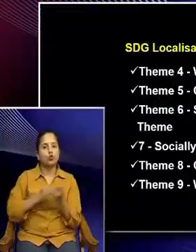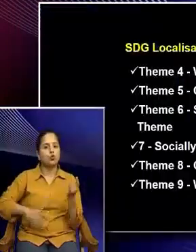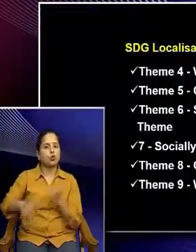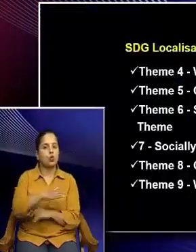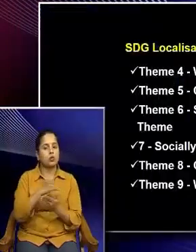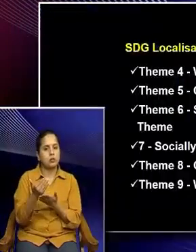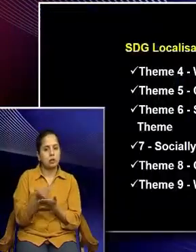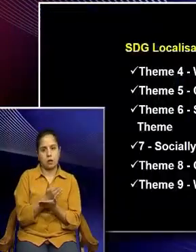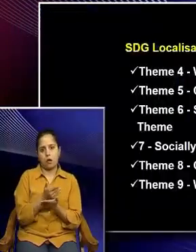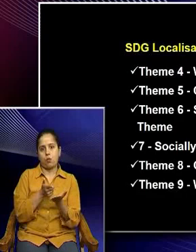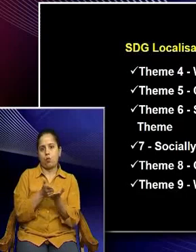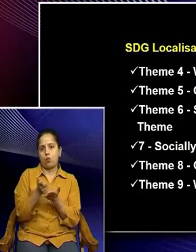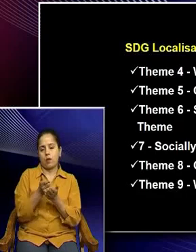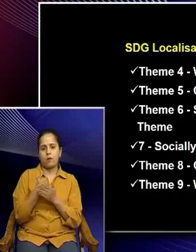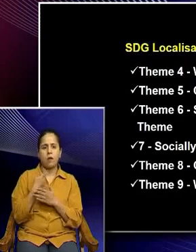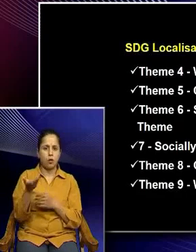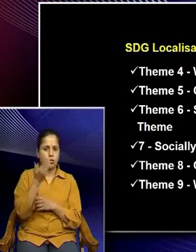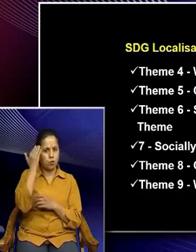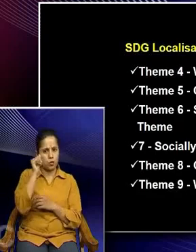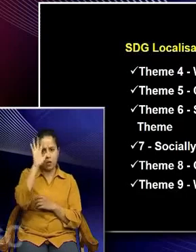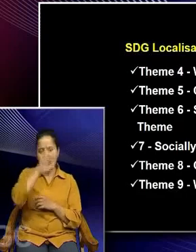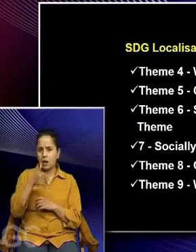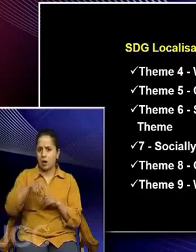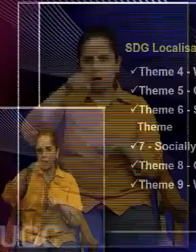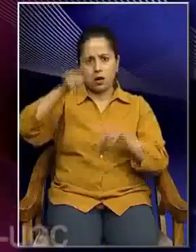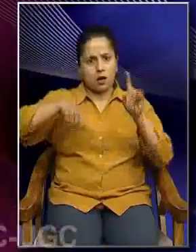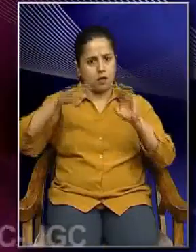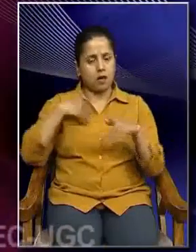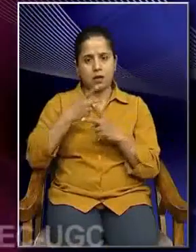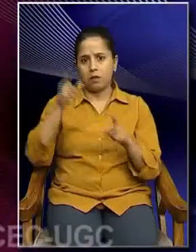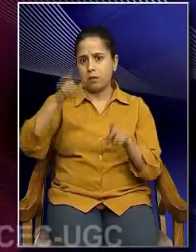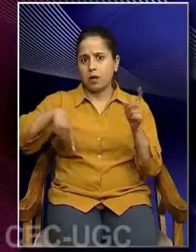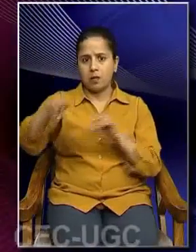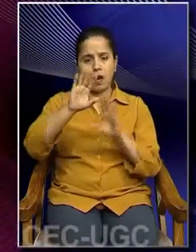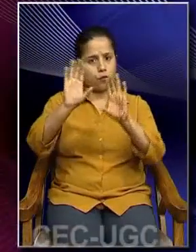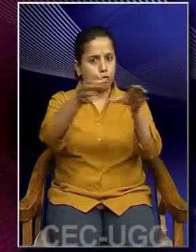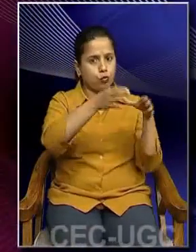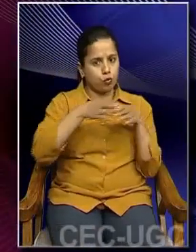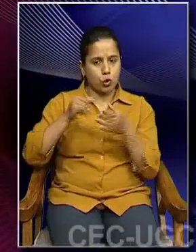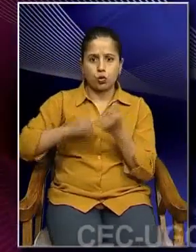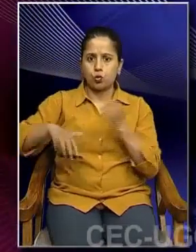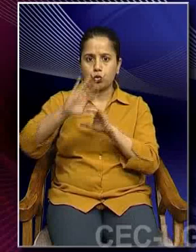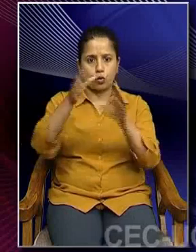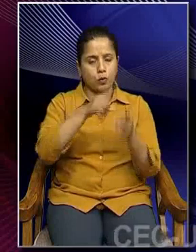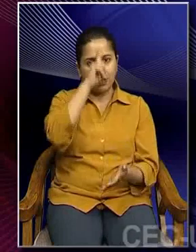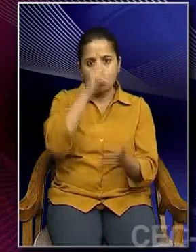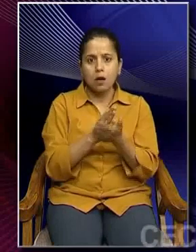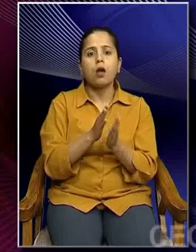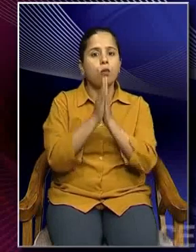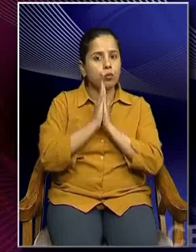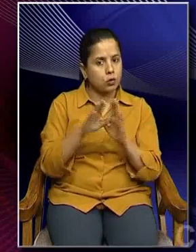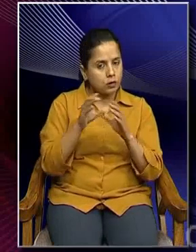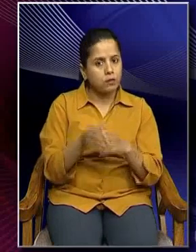secured villages, and we know that India is very diverse. We have different population groups, social group, religious group,